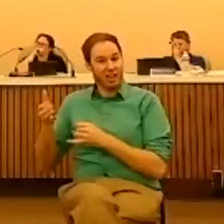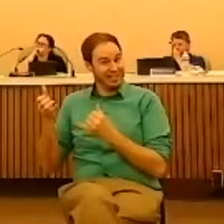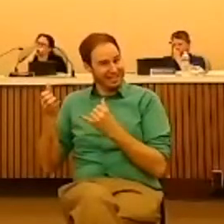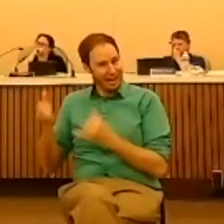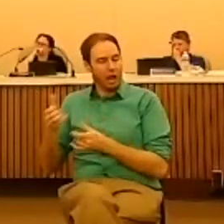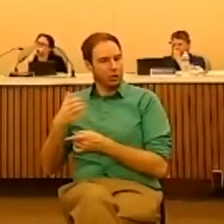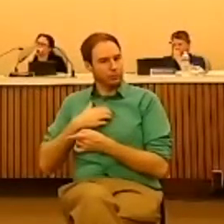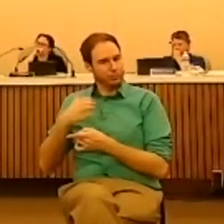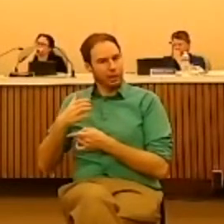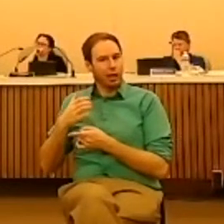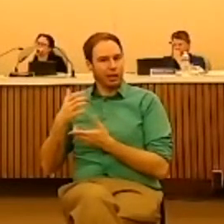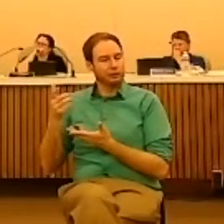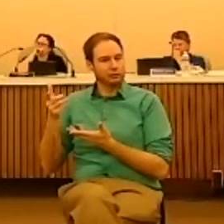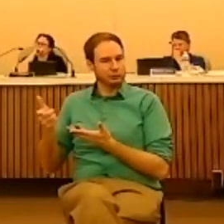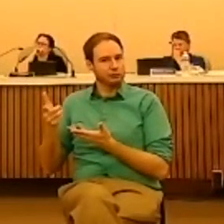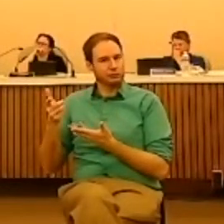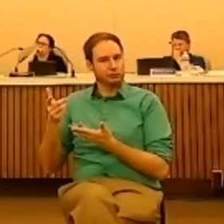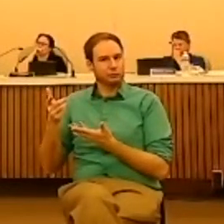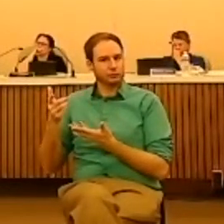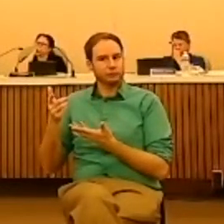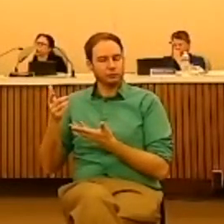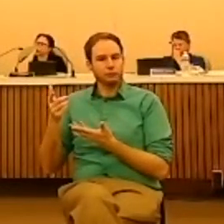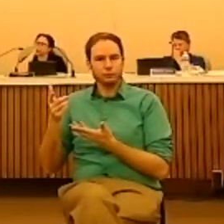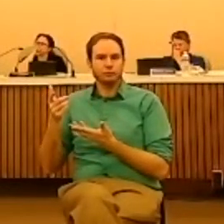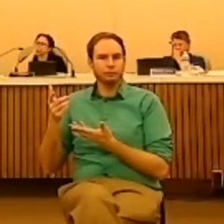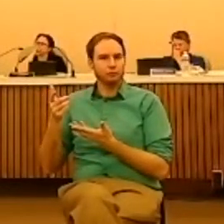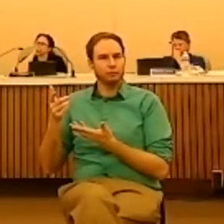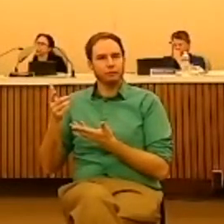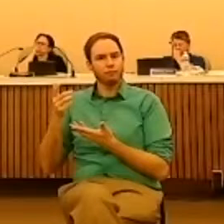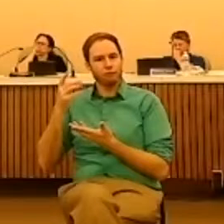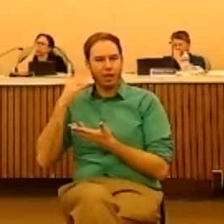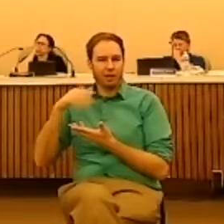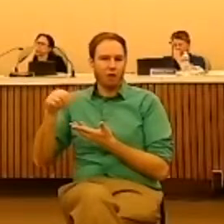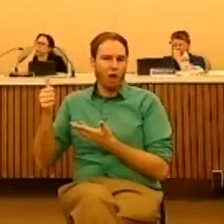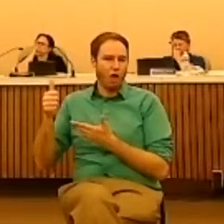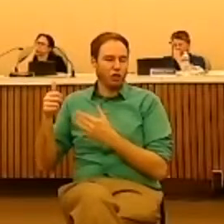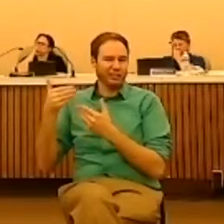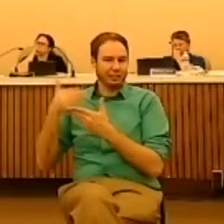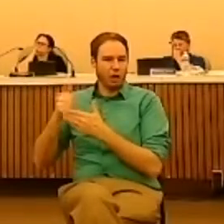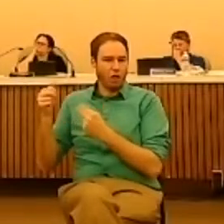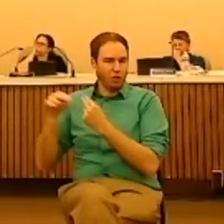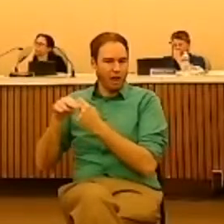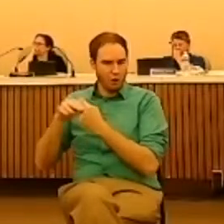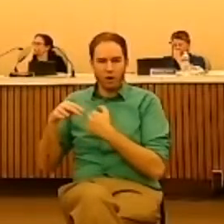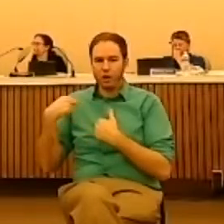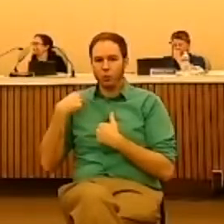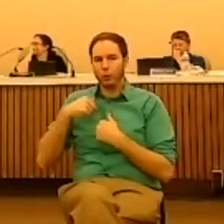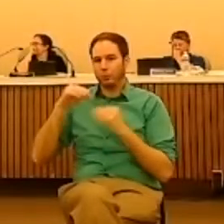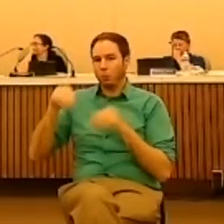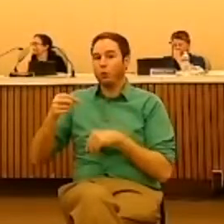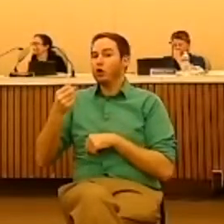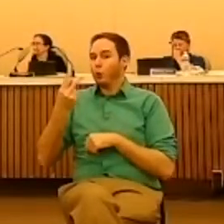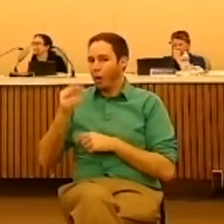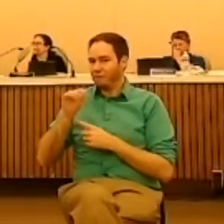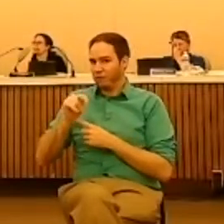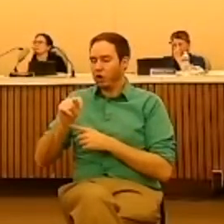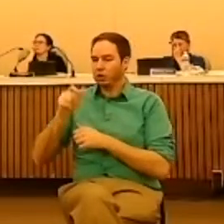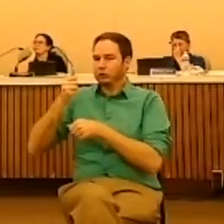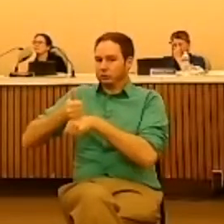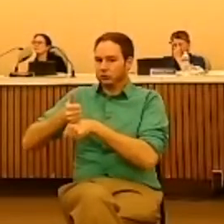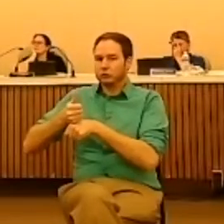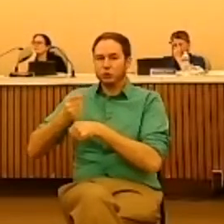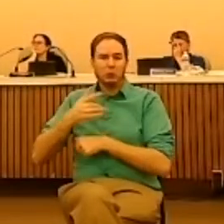were complaining about it. They were to a back of another highway, and we're putting 12-foot trees in there.